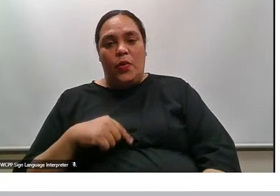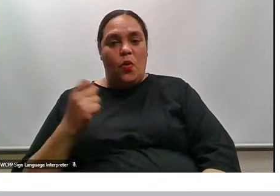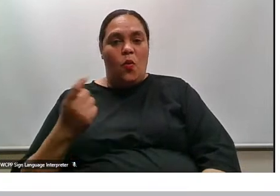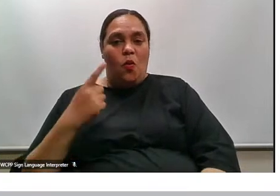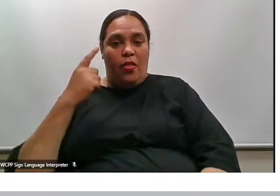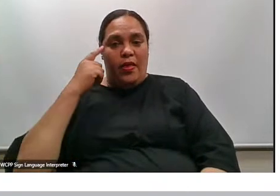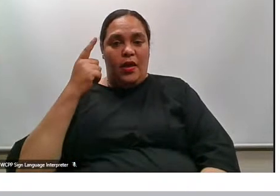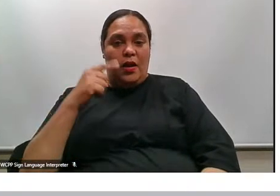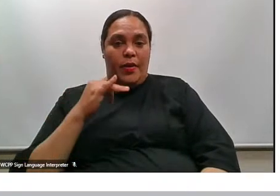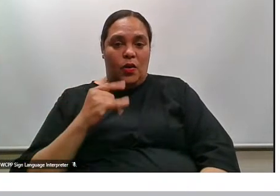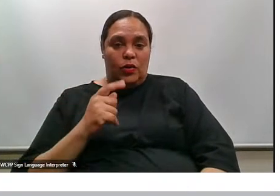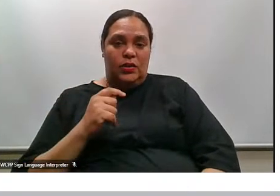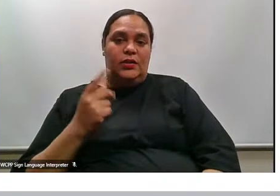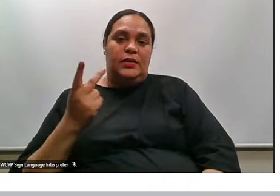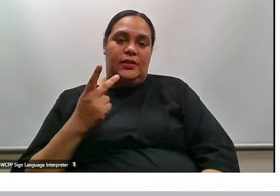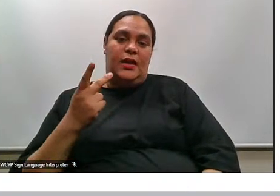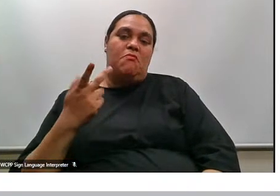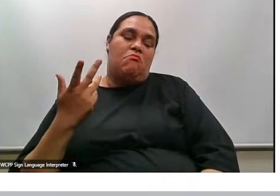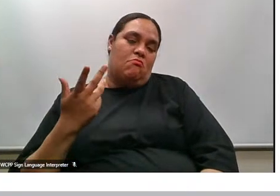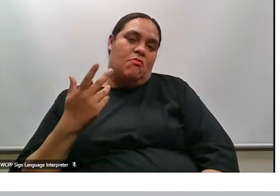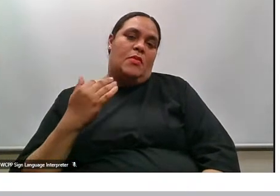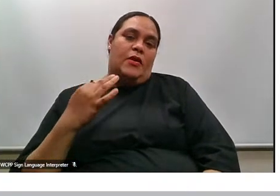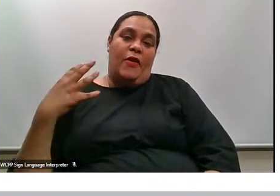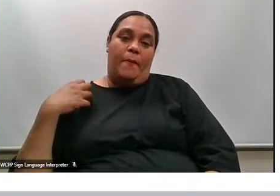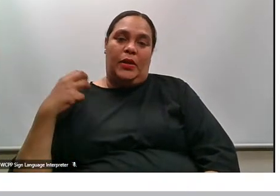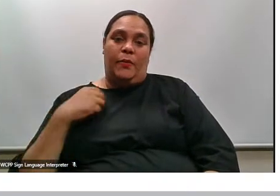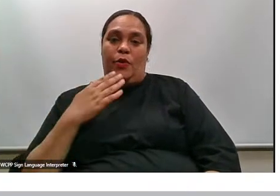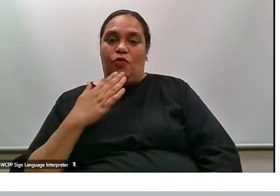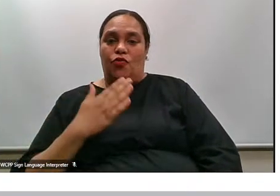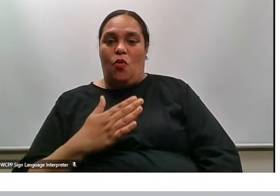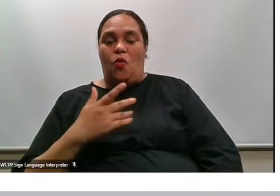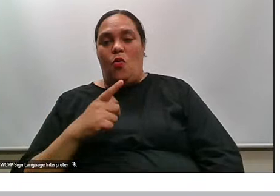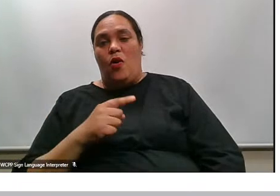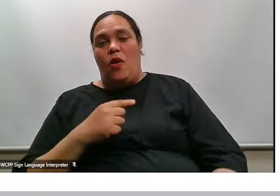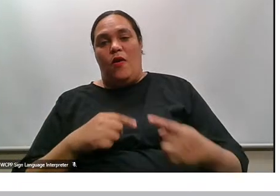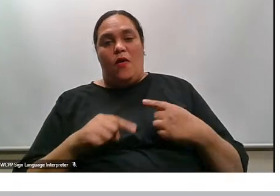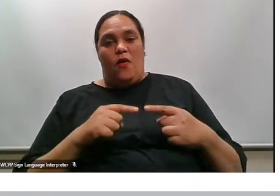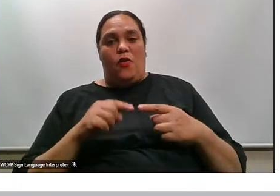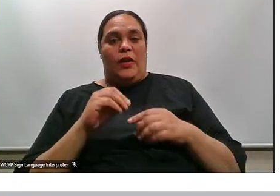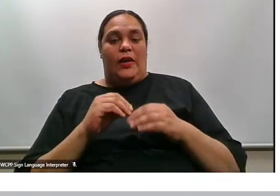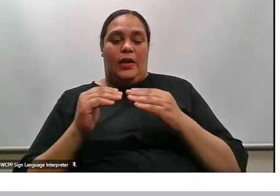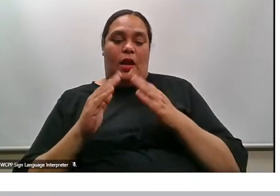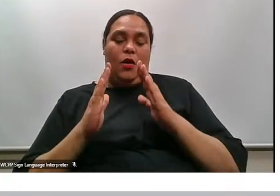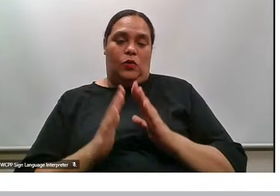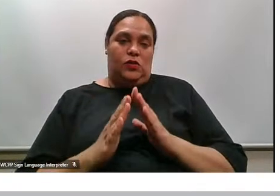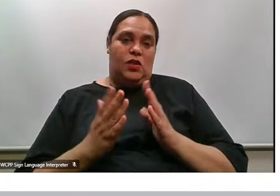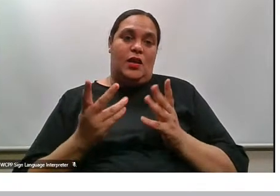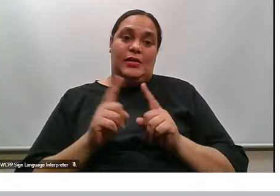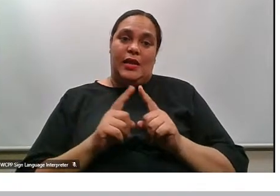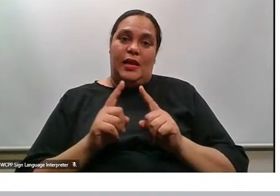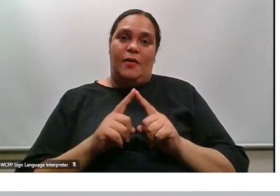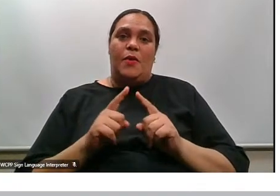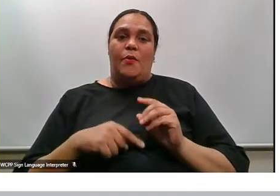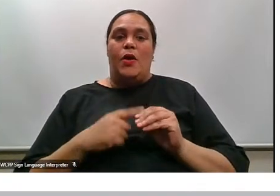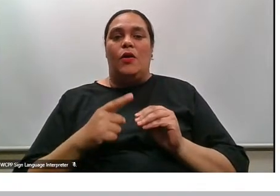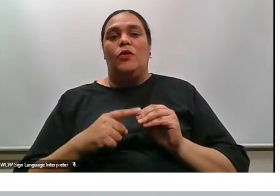about it. And obviously, Minister, I'm sure you would have argued in the House also